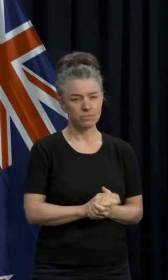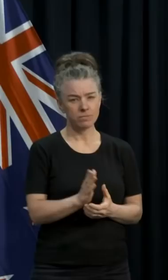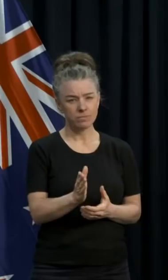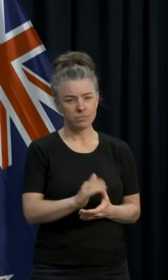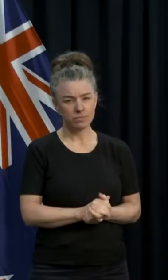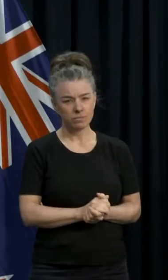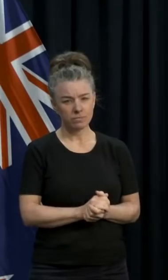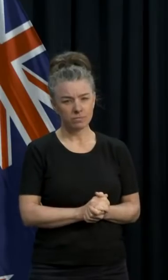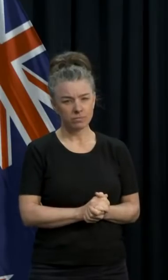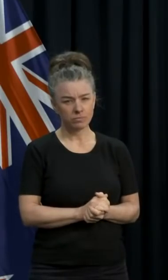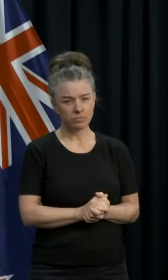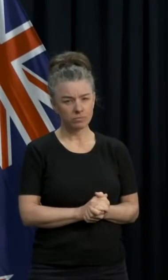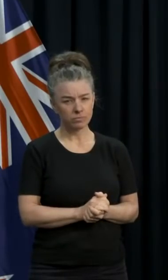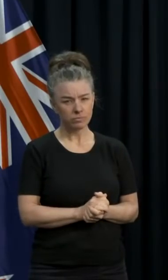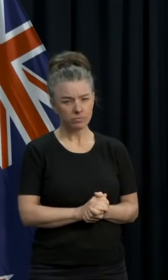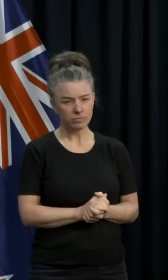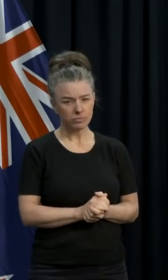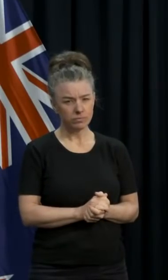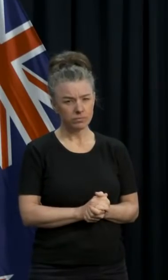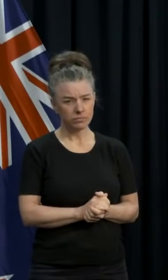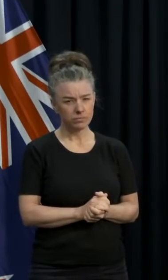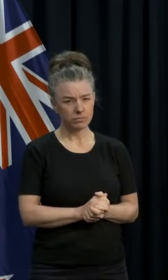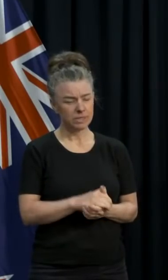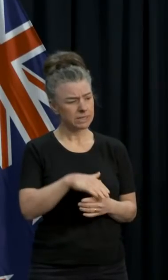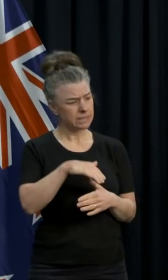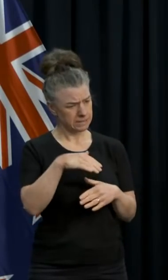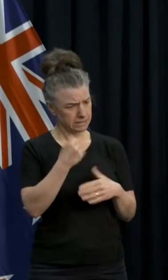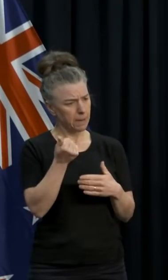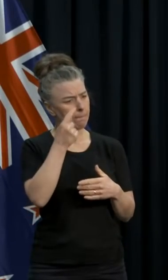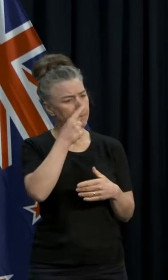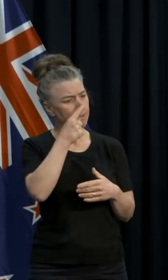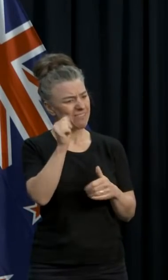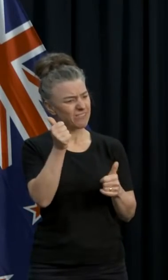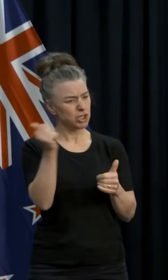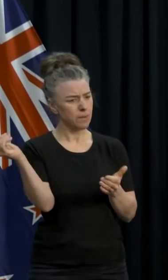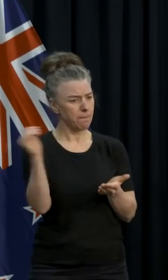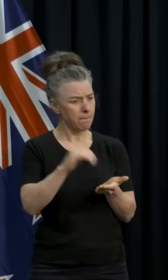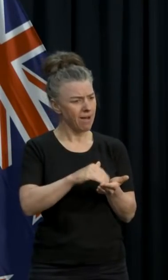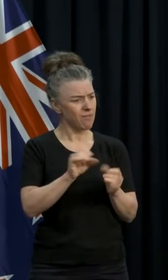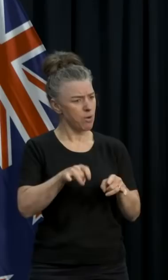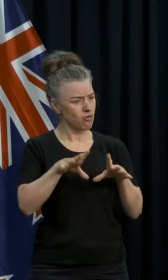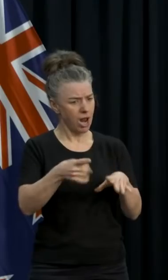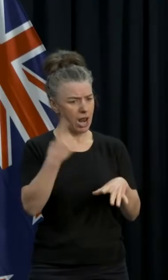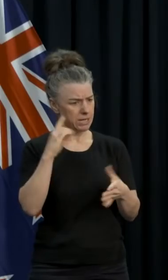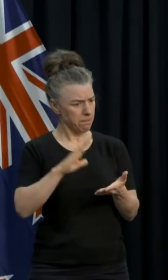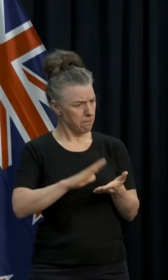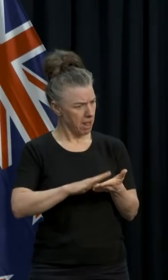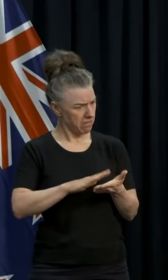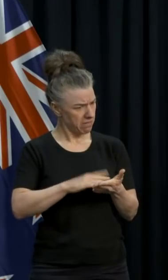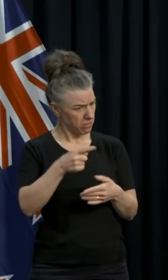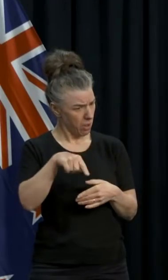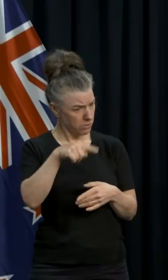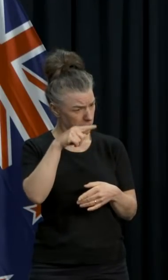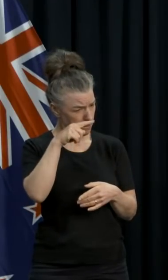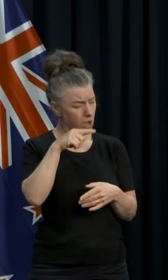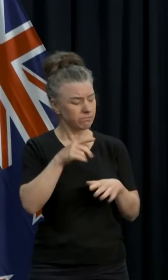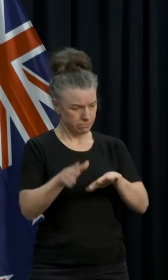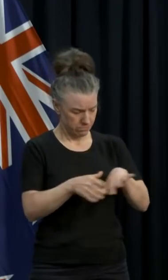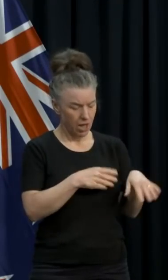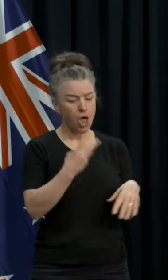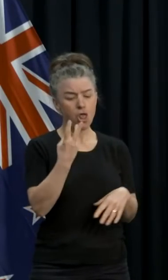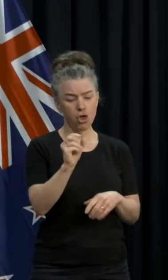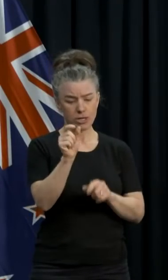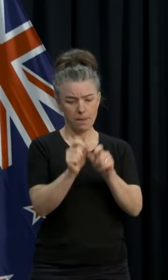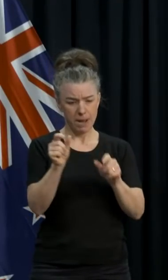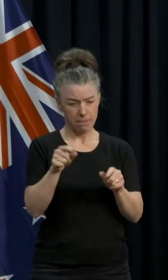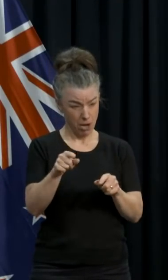deportees already came last month, but they were deemed low risk and they were part of the regular kind of intake. Are these 30 or so,